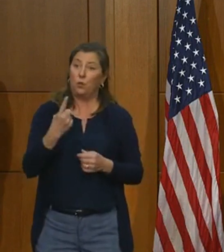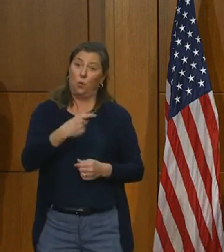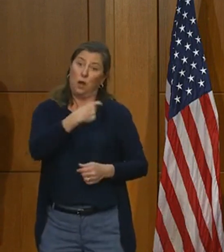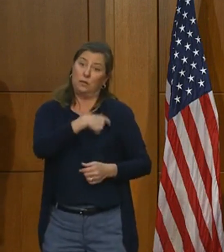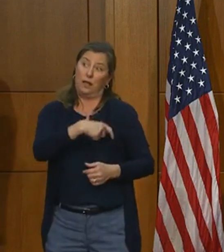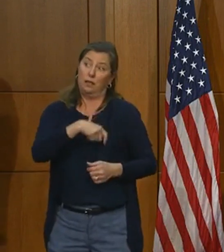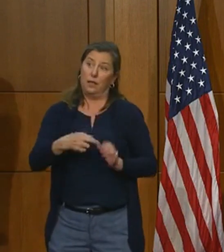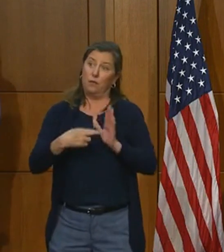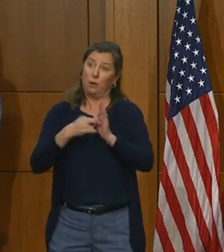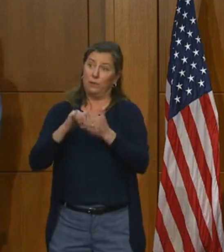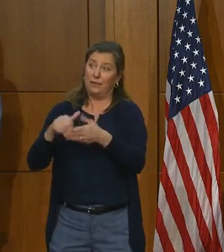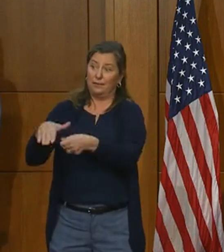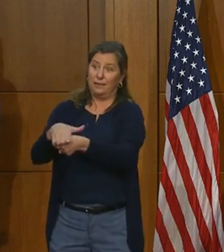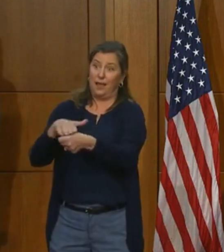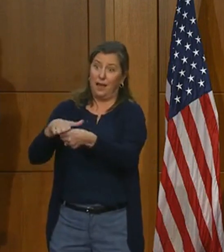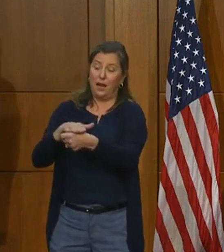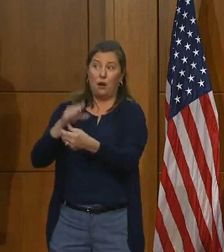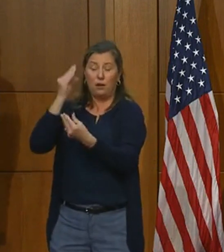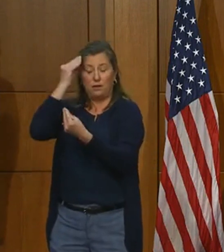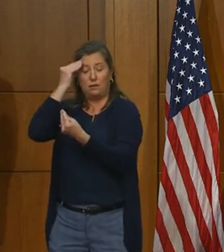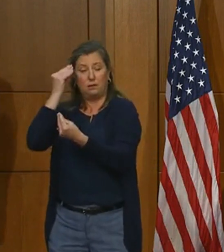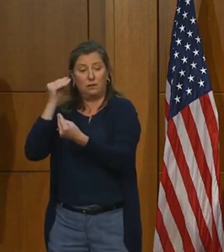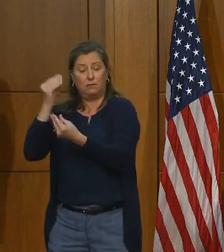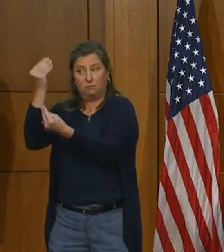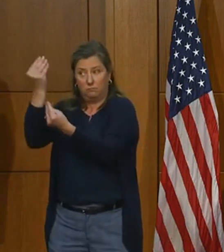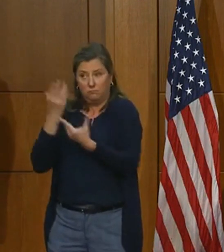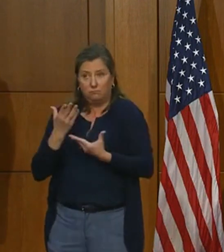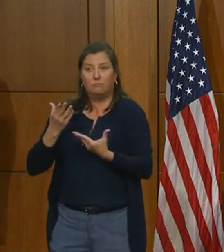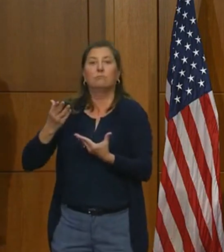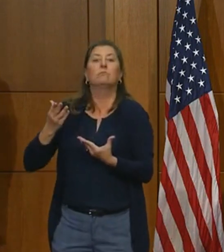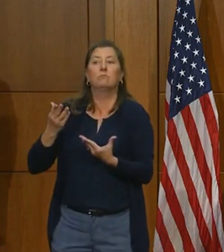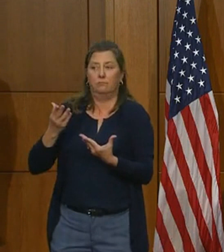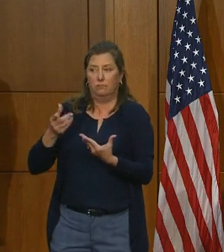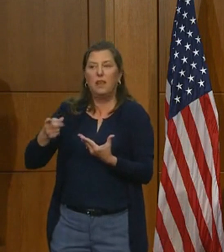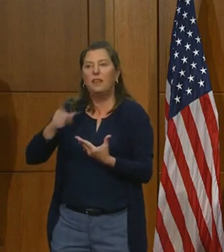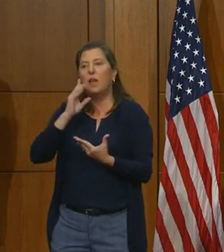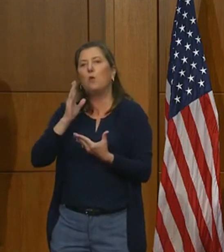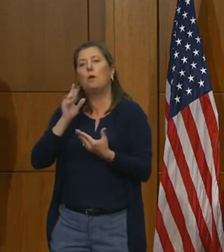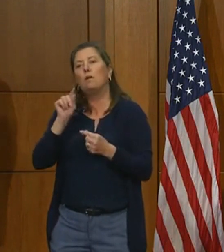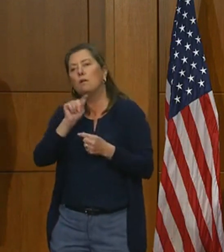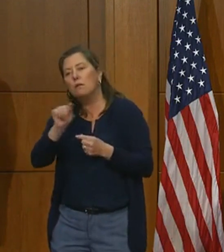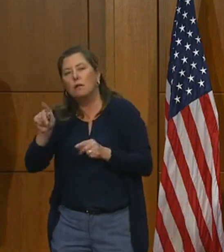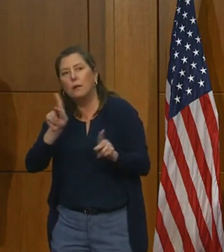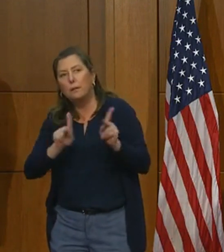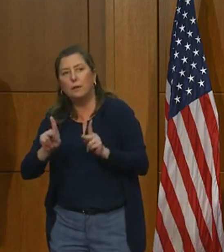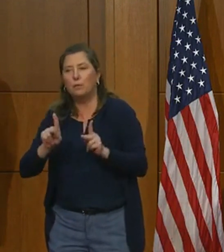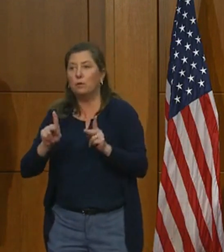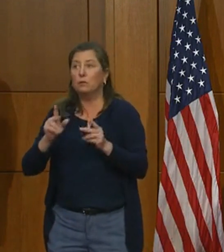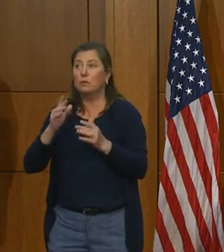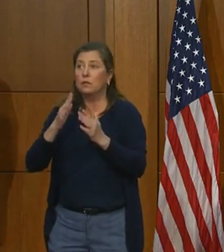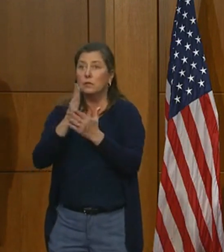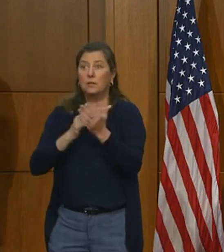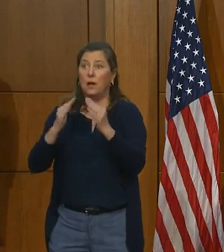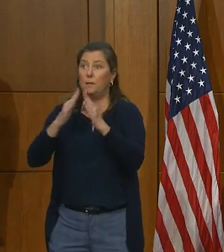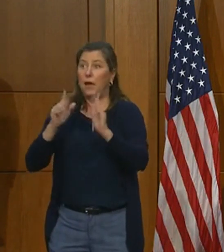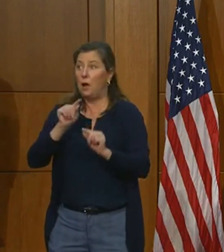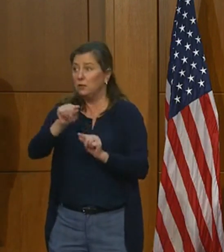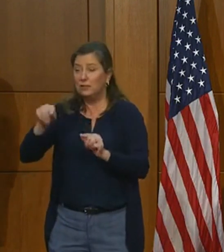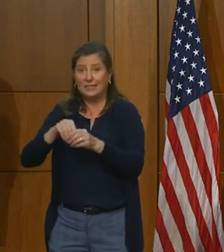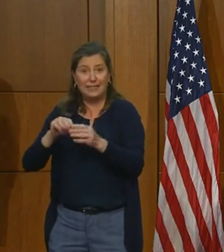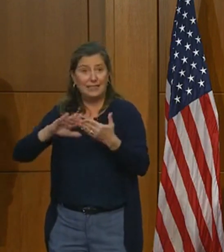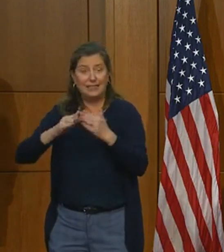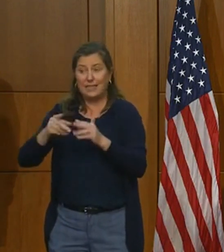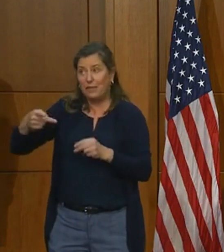who represents that area notified me that there were individuals, there were households in the city